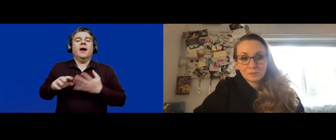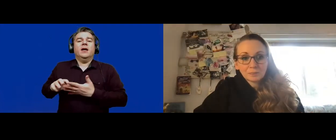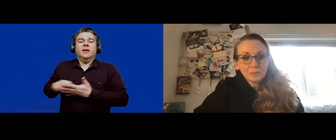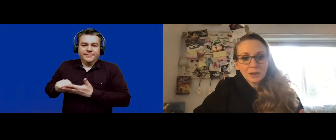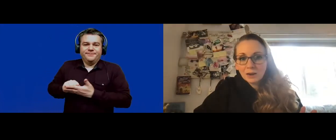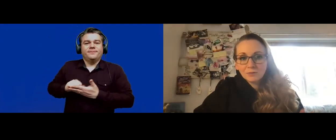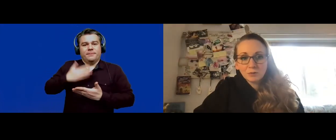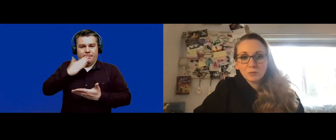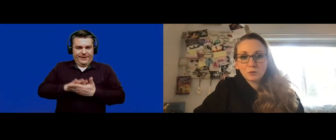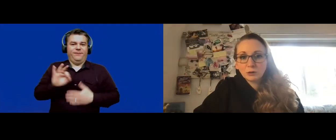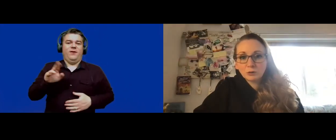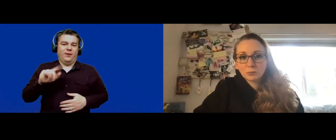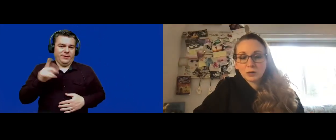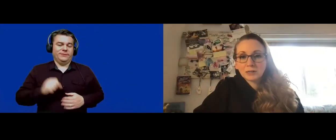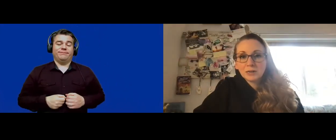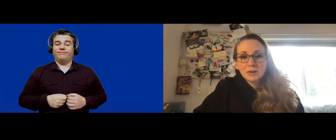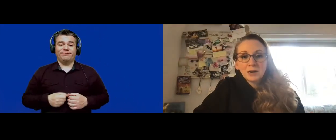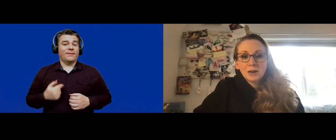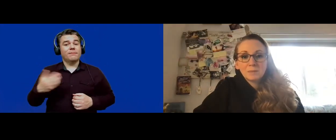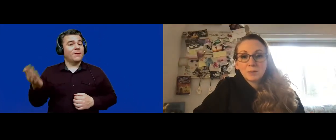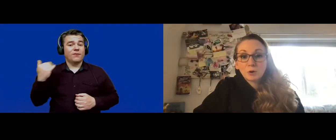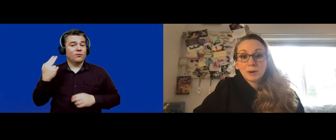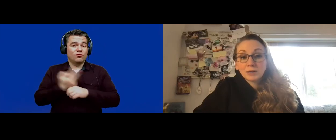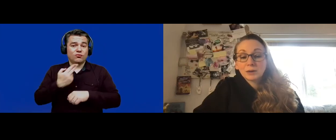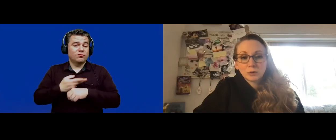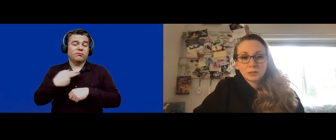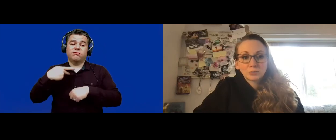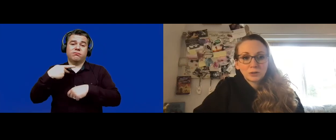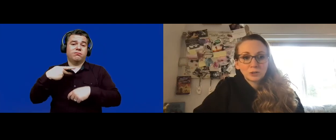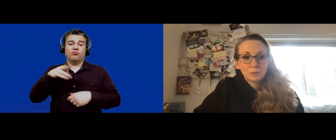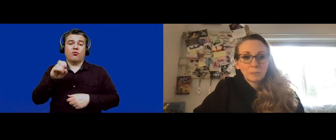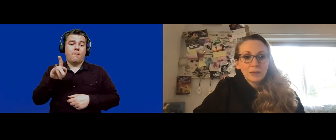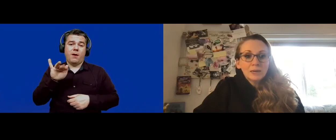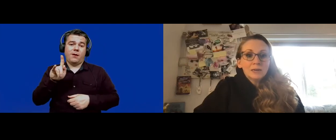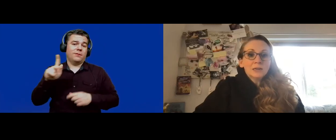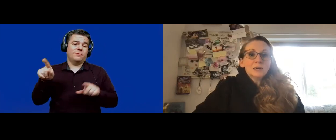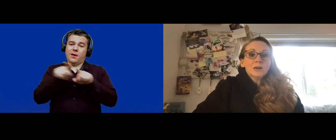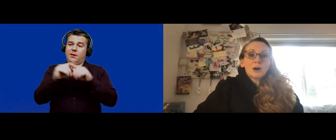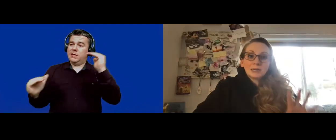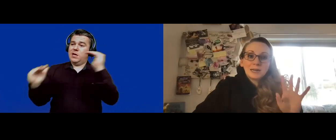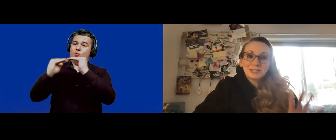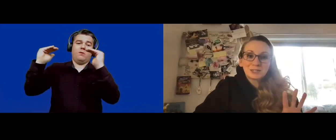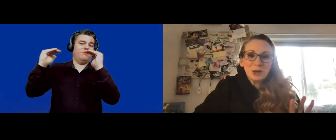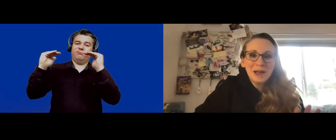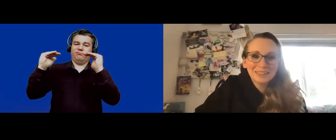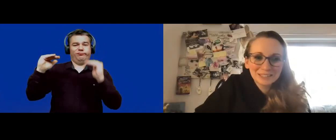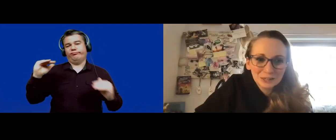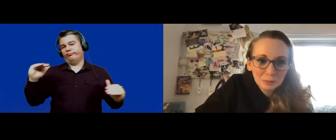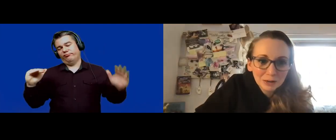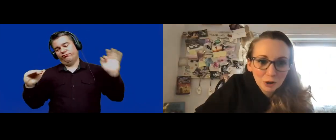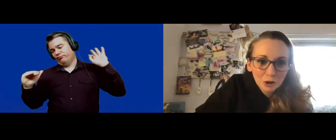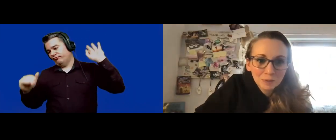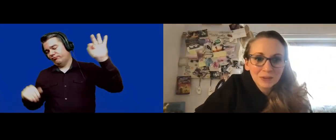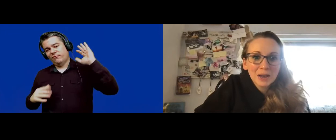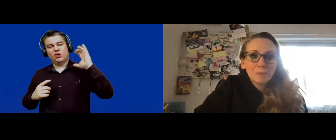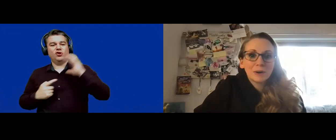fungus. I've never before used a product, a probiotic that works this well. So, all right, this is a little